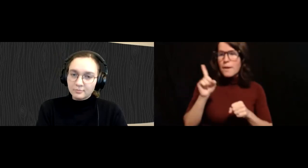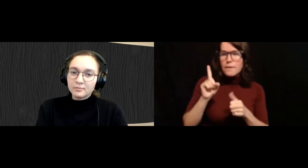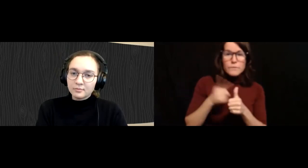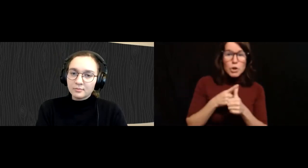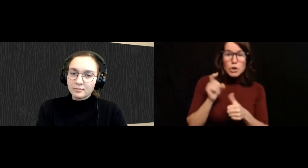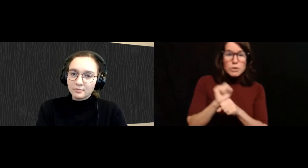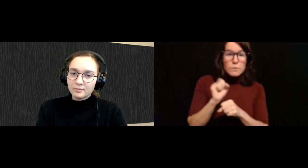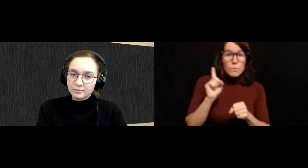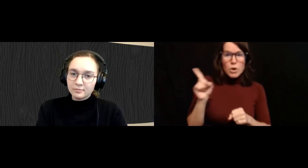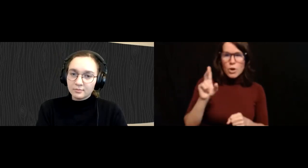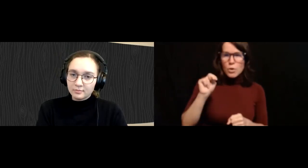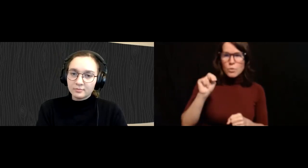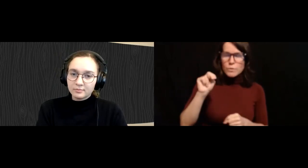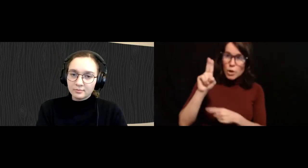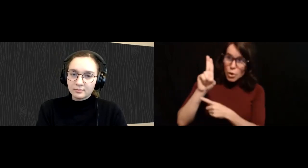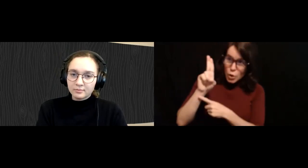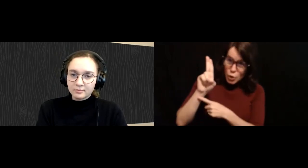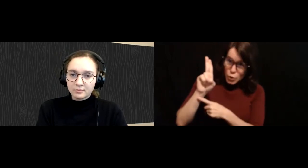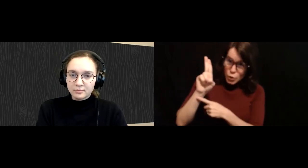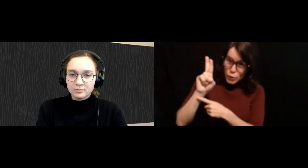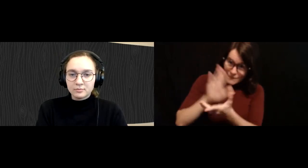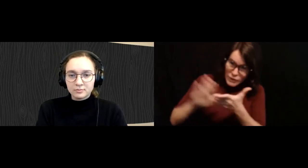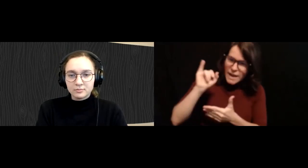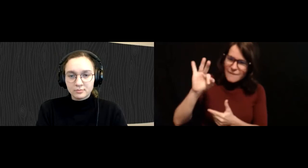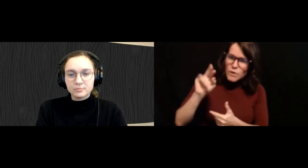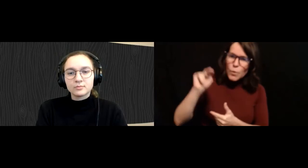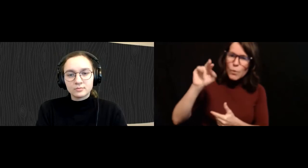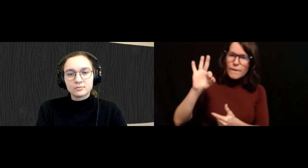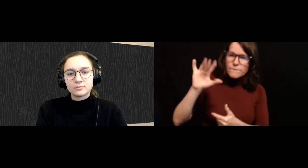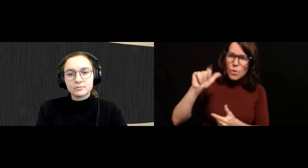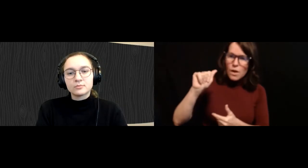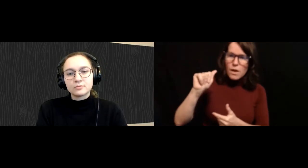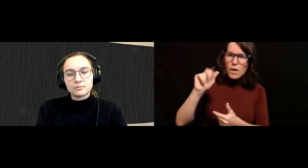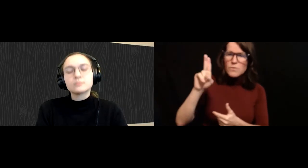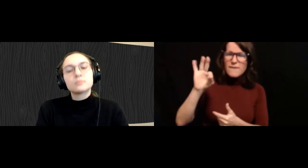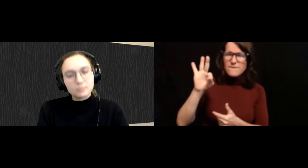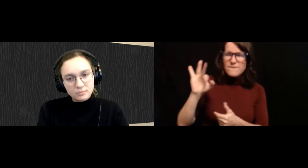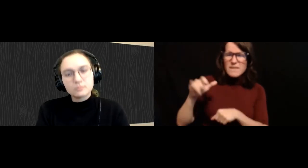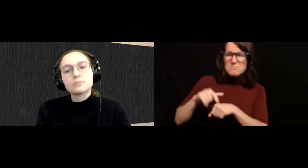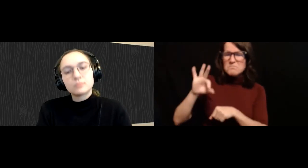and then got a job. My first job was at the University of North